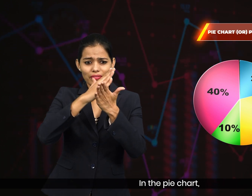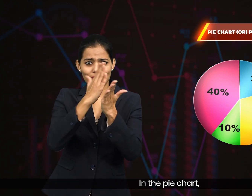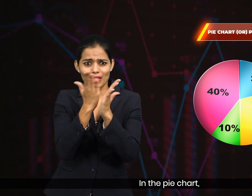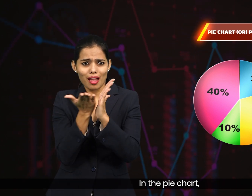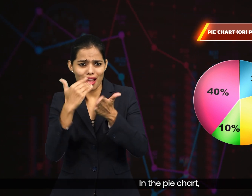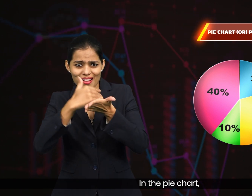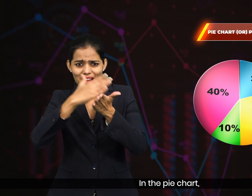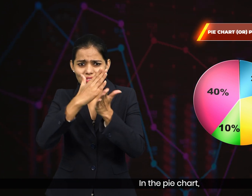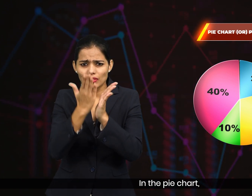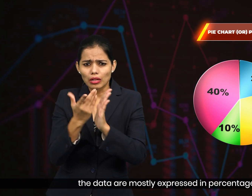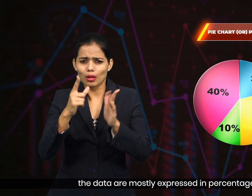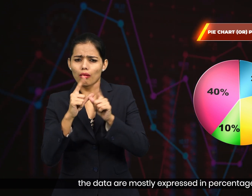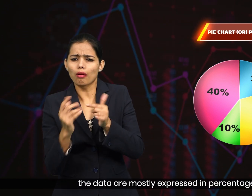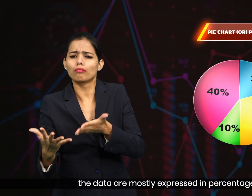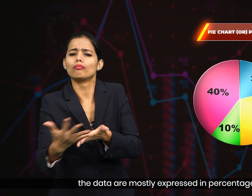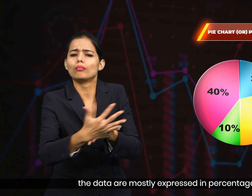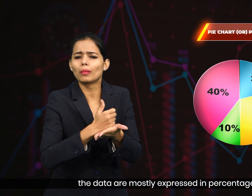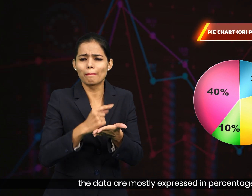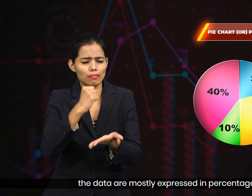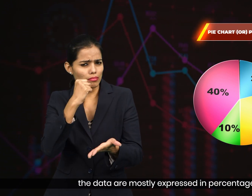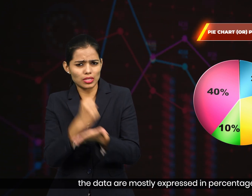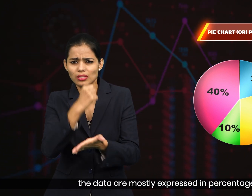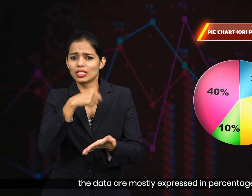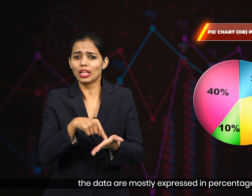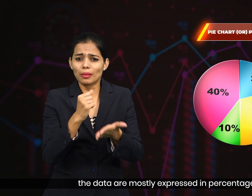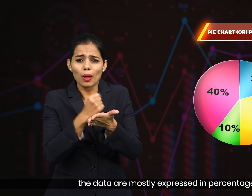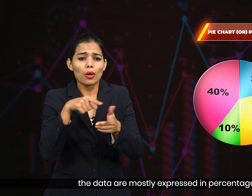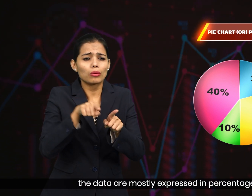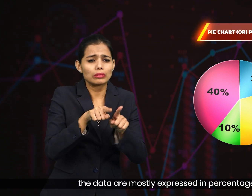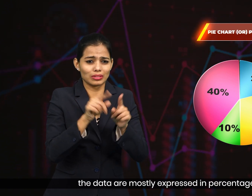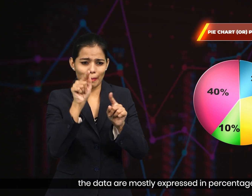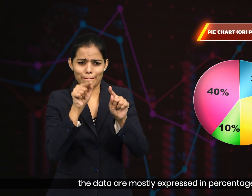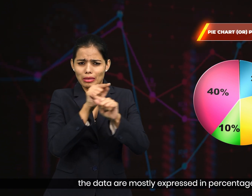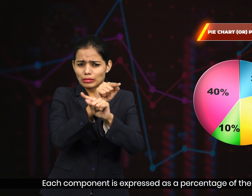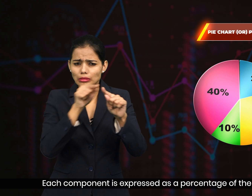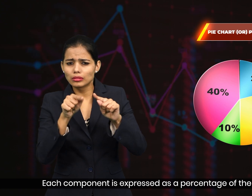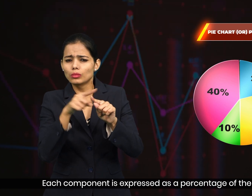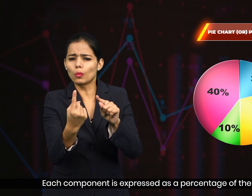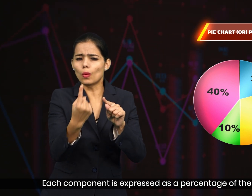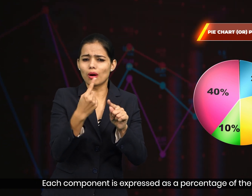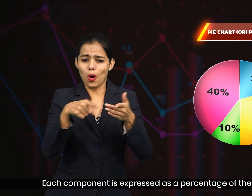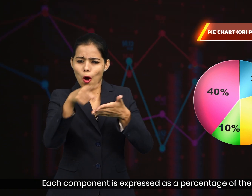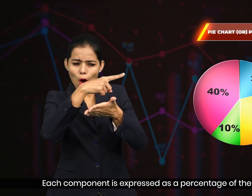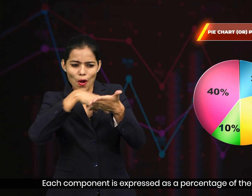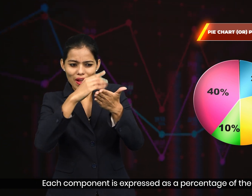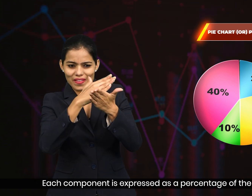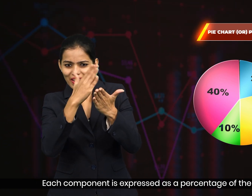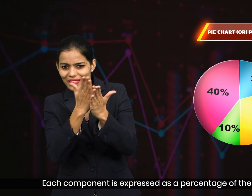In the pie chart, the data are mostly expressed in percentages. Each component is expressed as